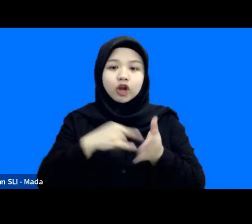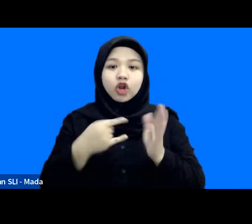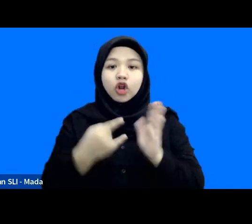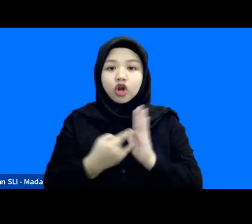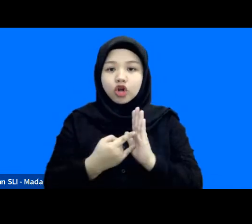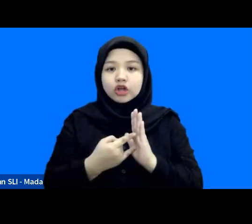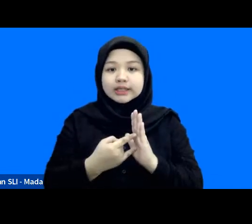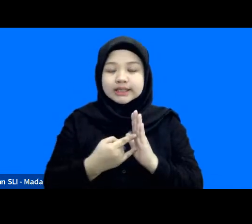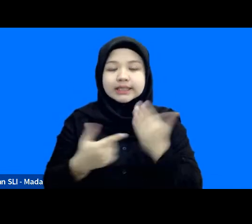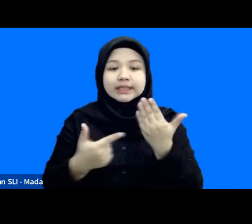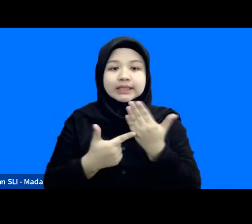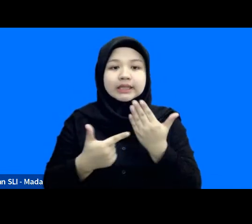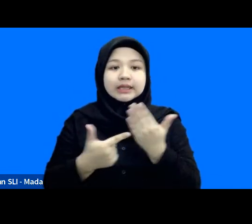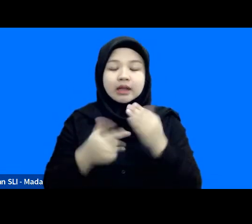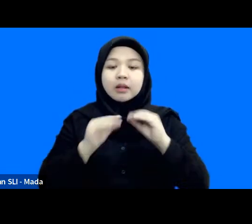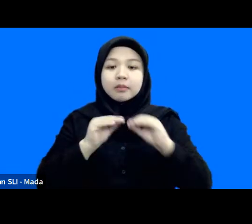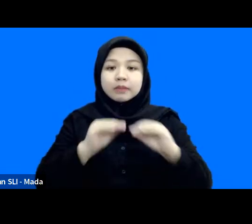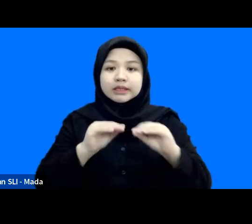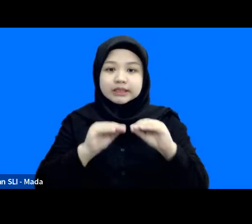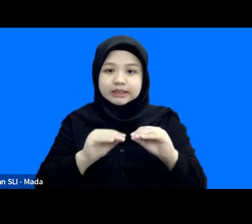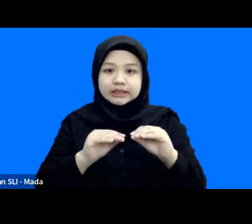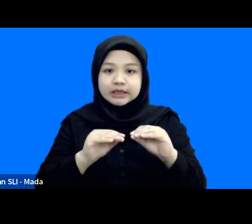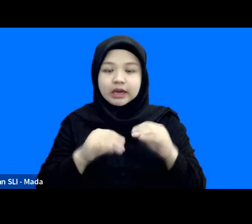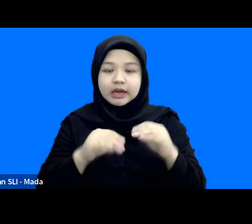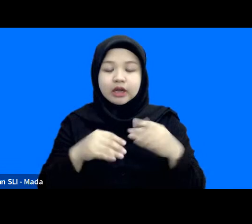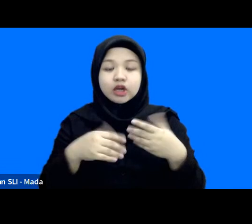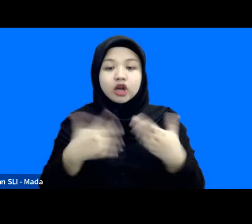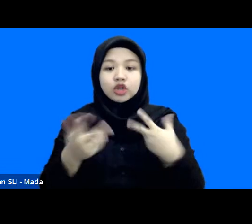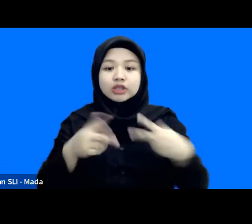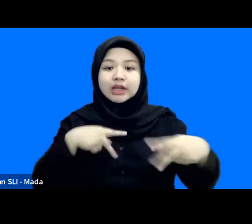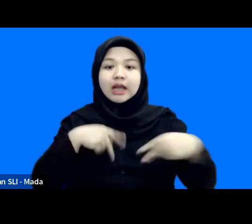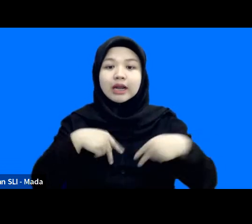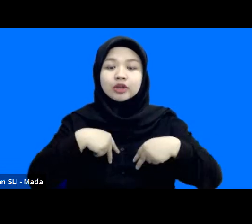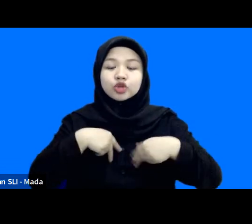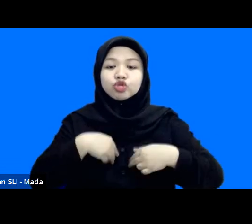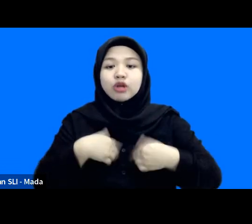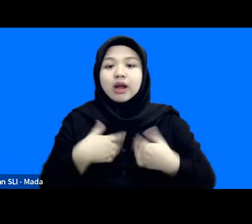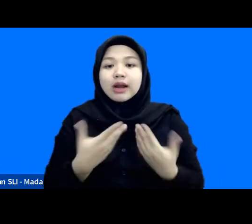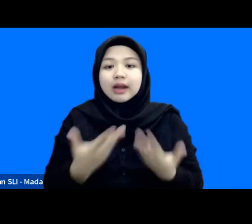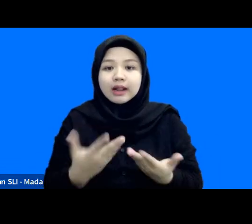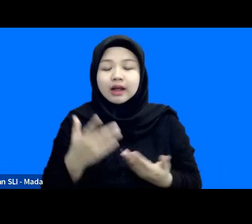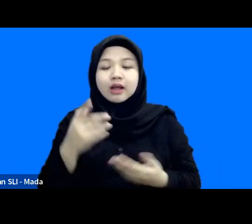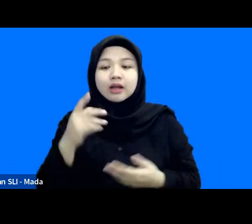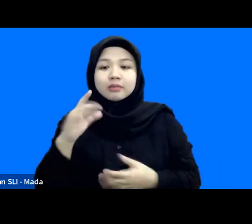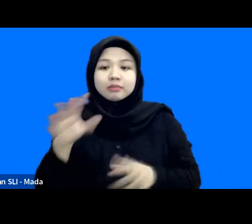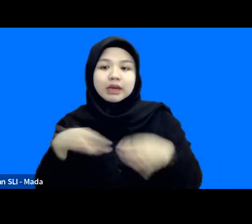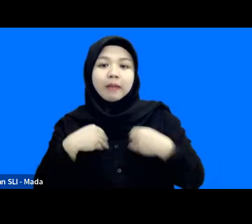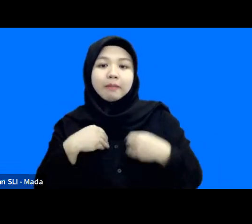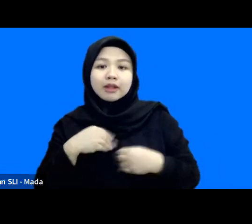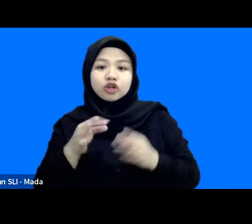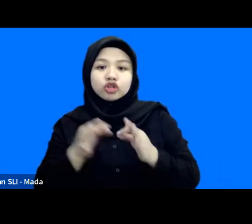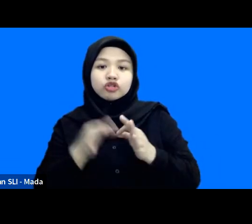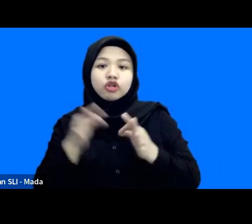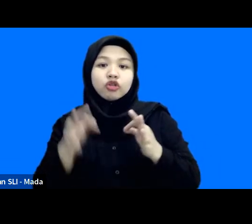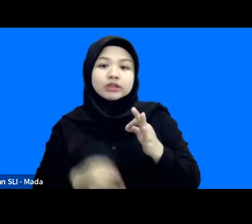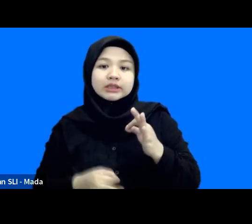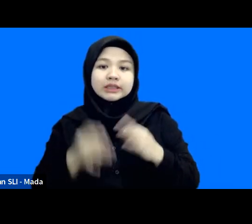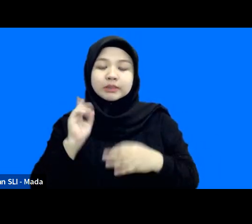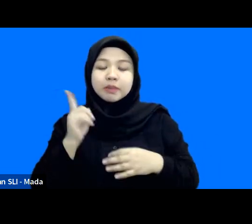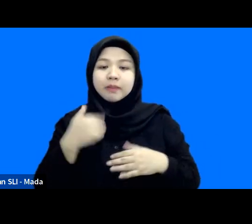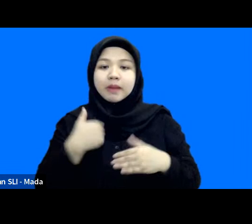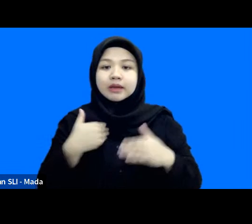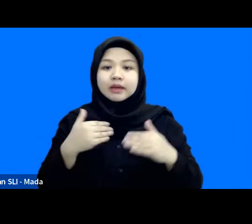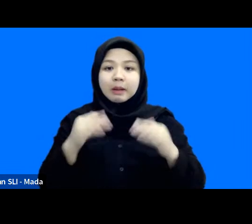and collectively seek adaptive solutions to close the digital divide. The third one is the solidarity and partnership,